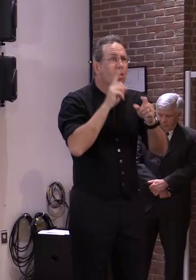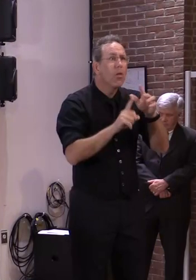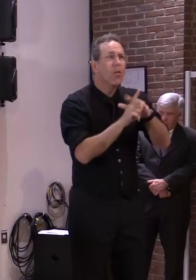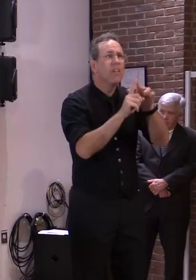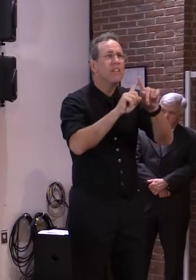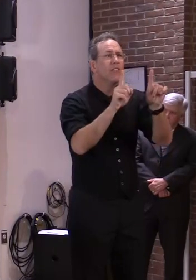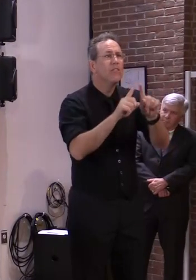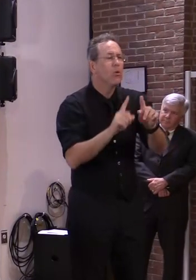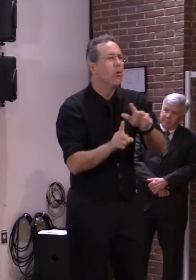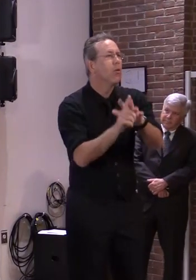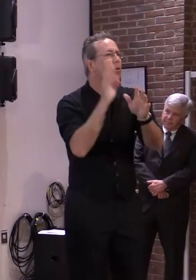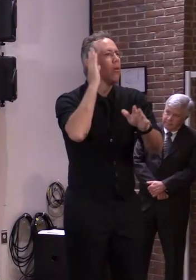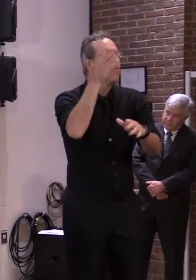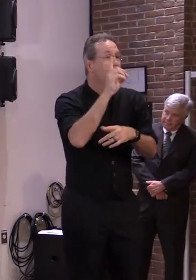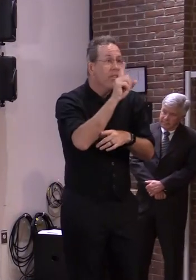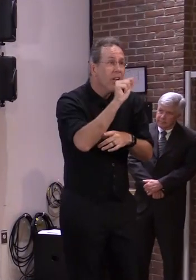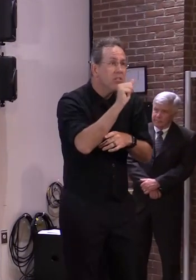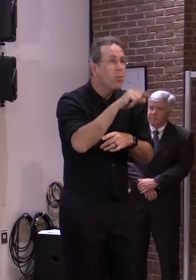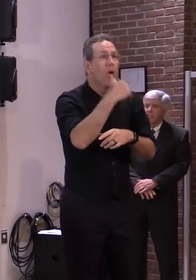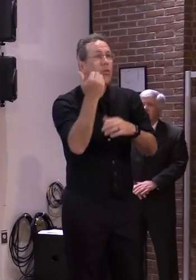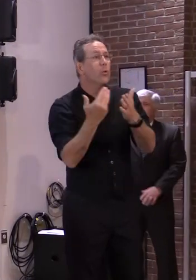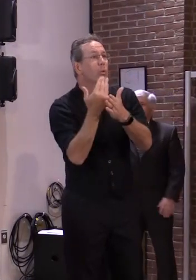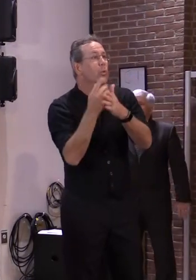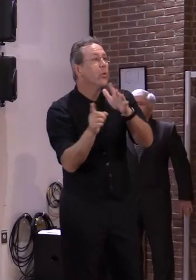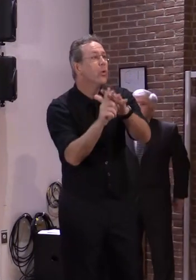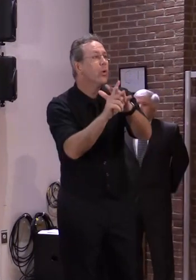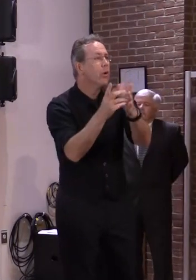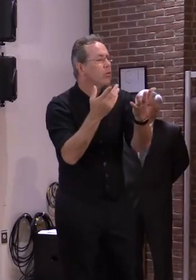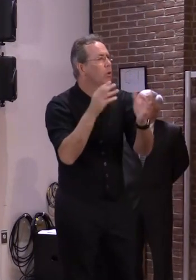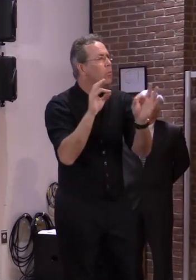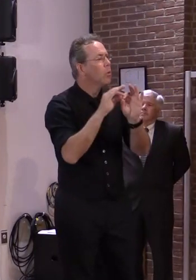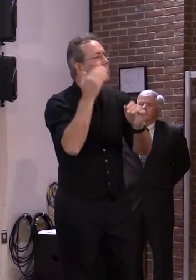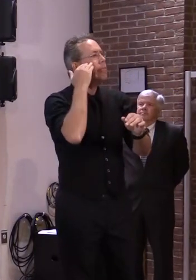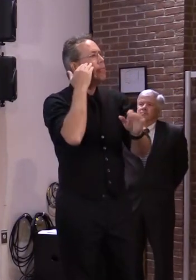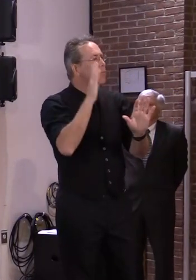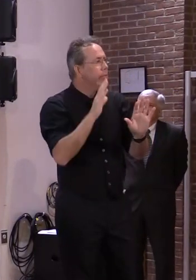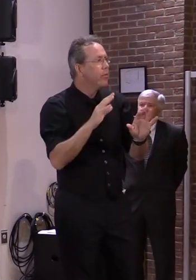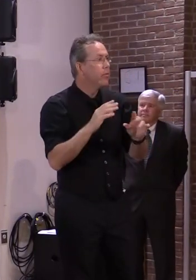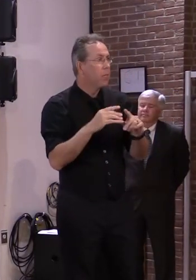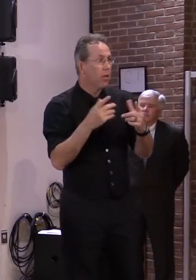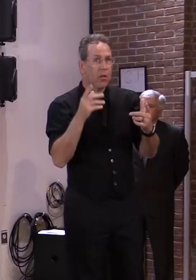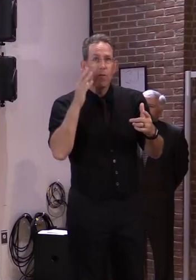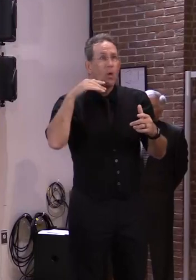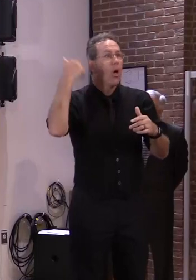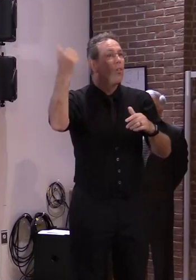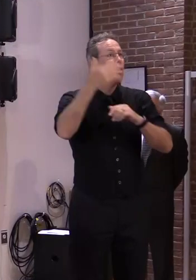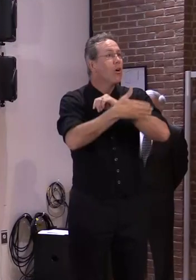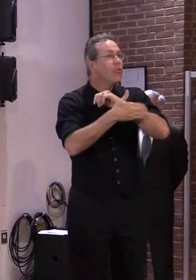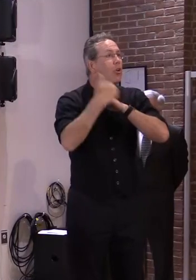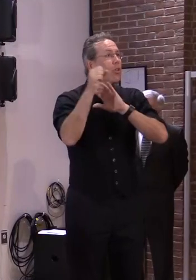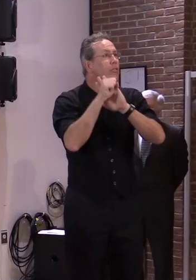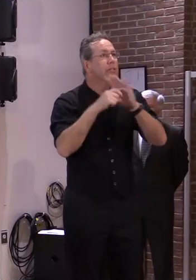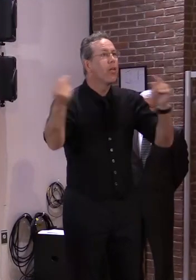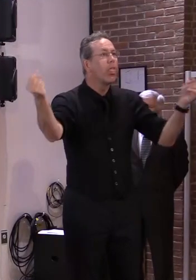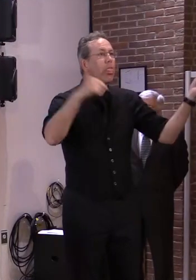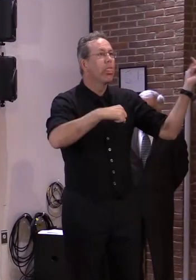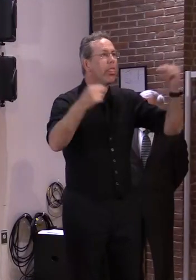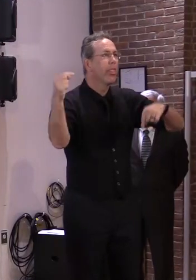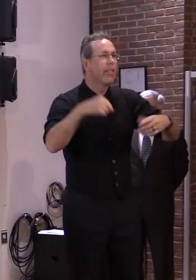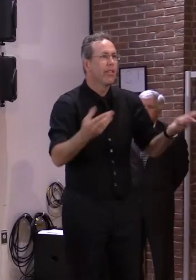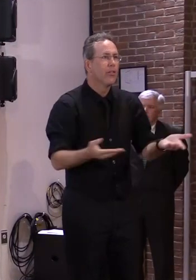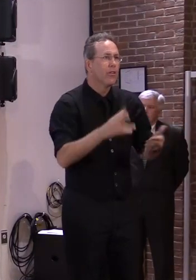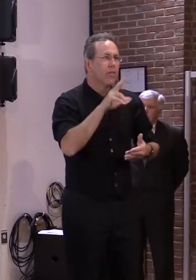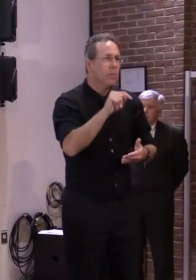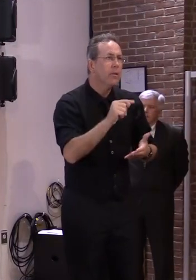here to be passed from person to person. But the reality is, if we're going to encounter new and interesting variants, we need